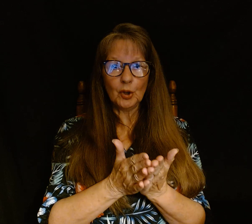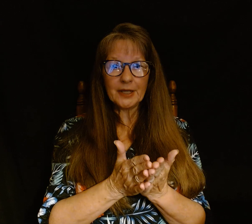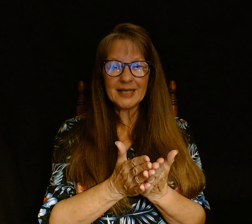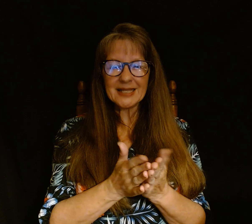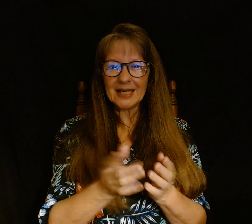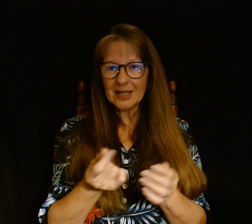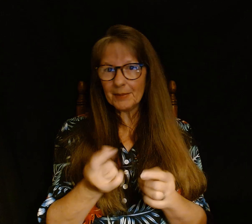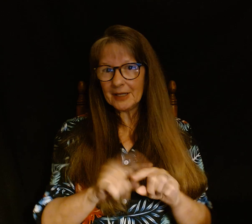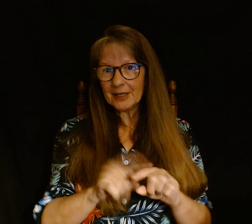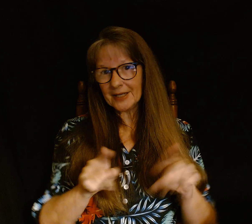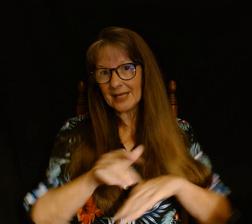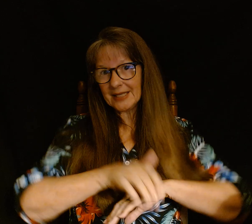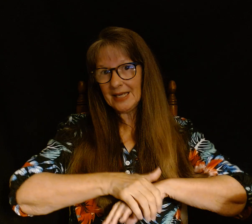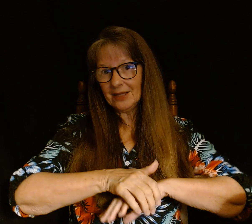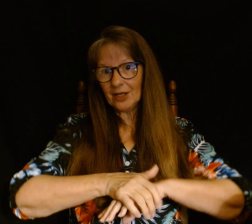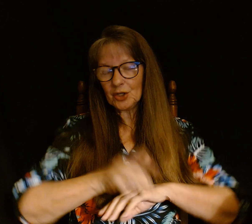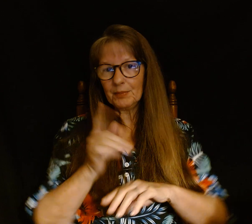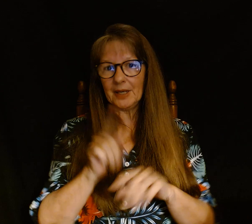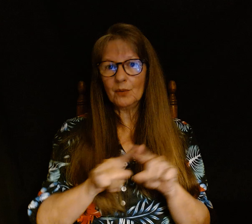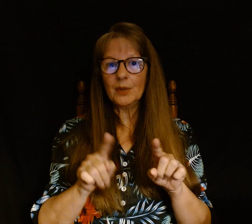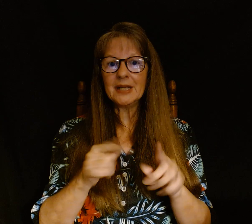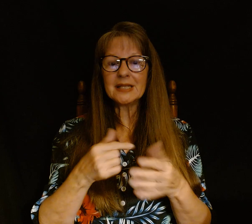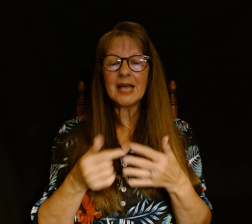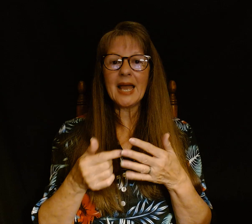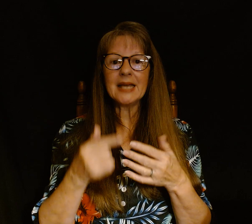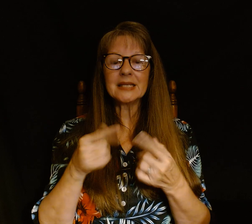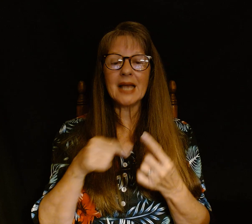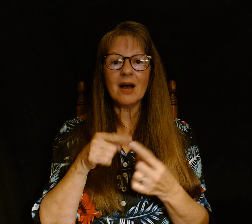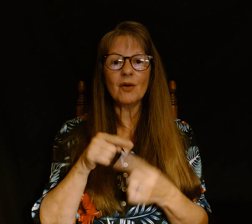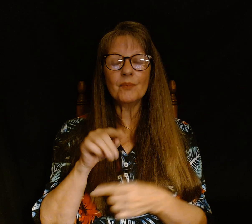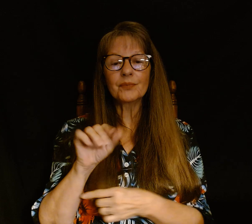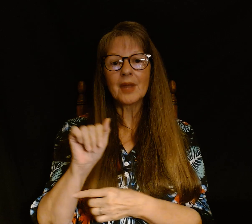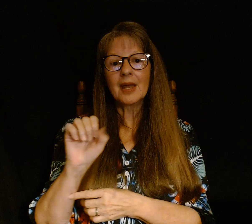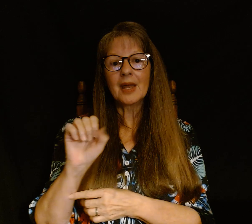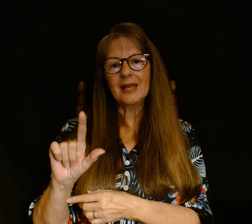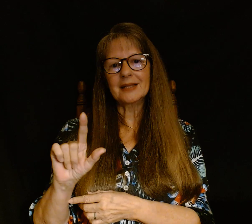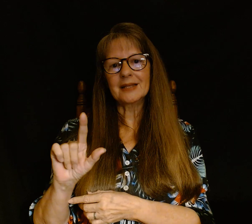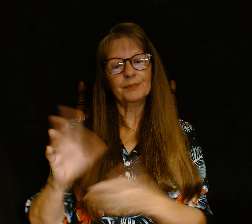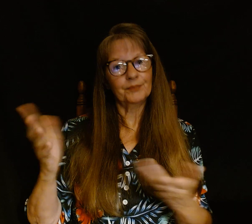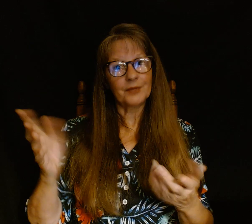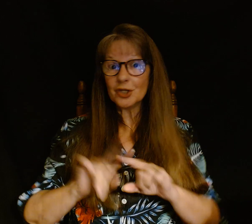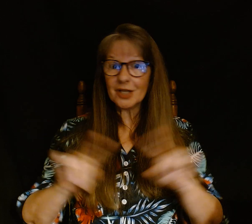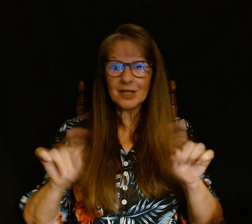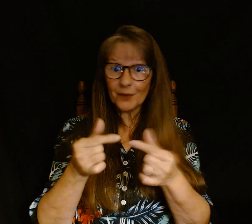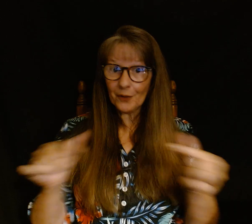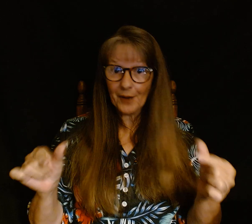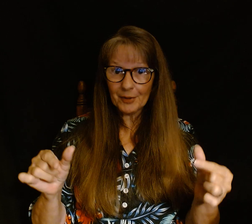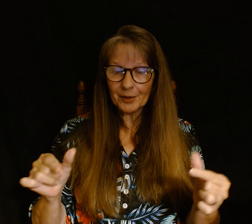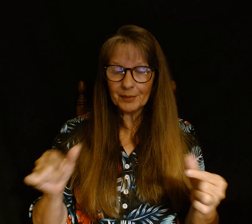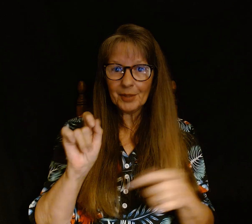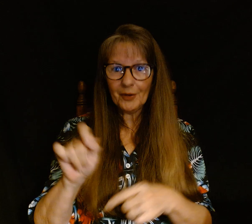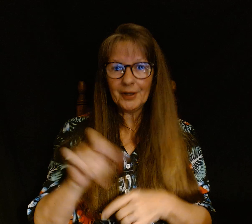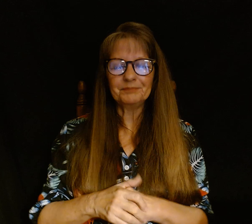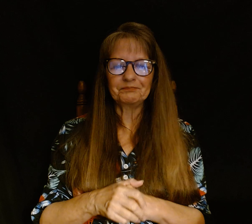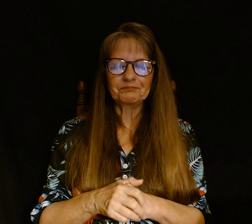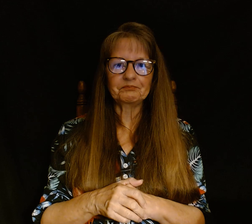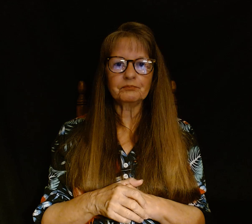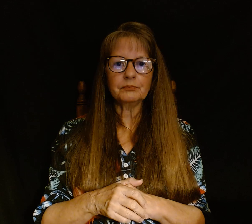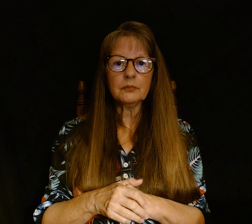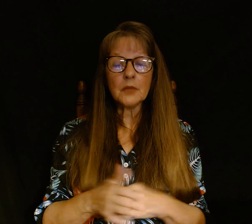it's a little bit different because that's English. But when it's ASL, it's just a different grammar, period.